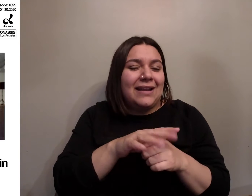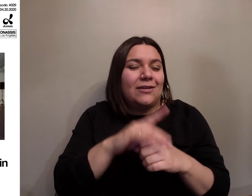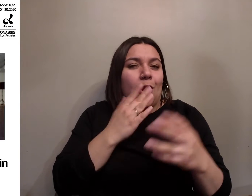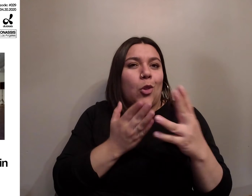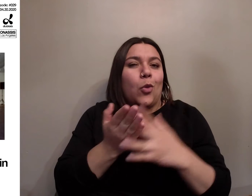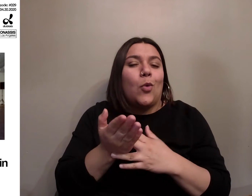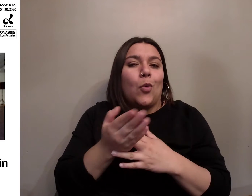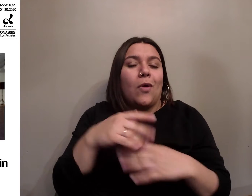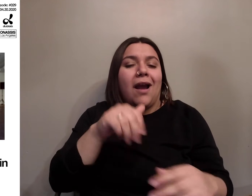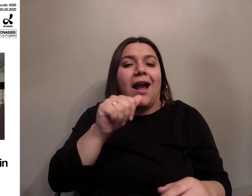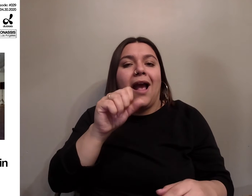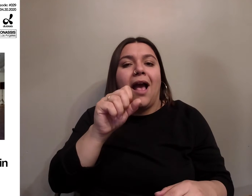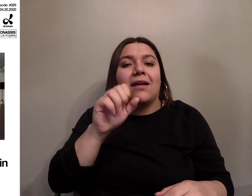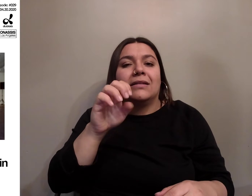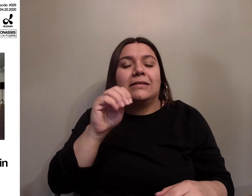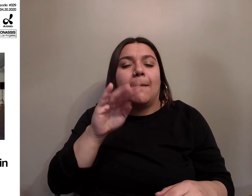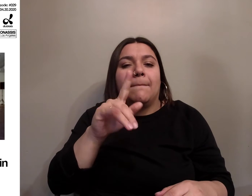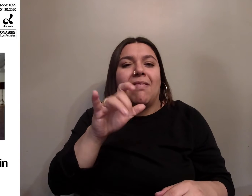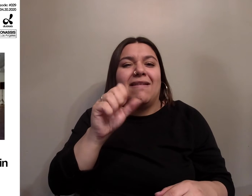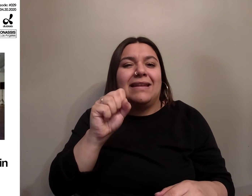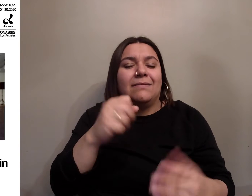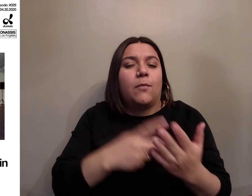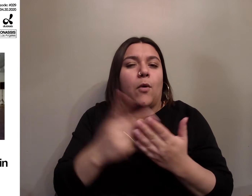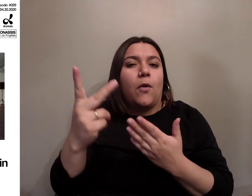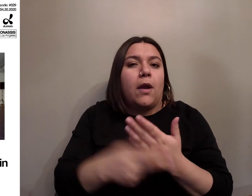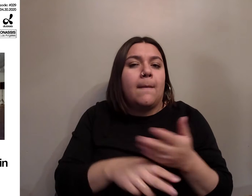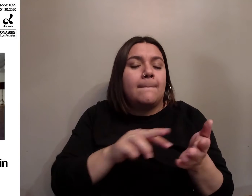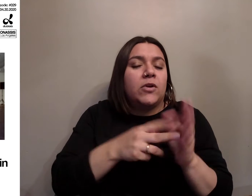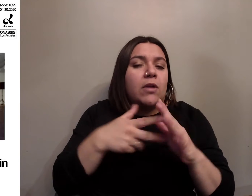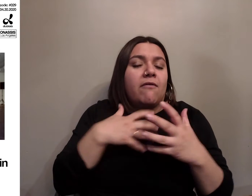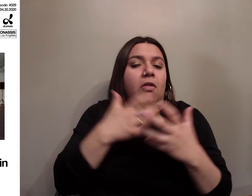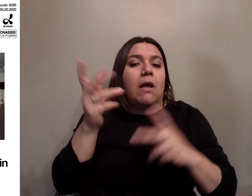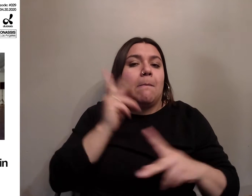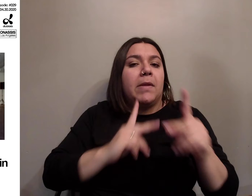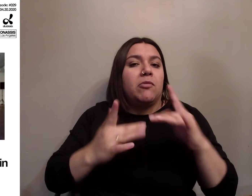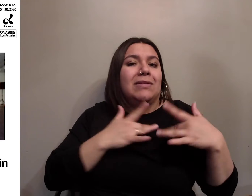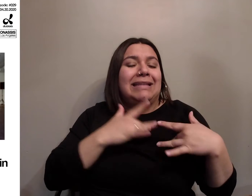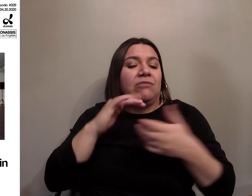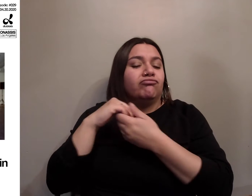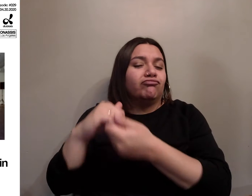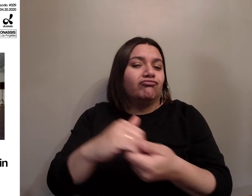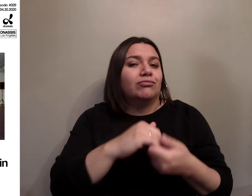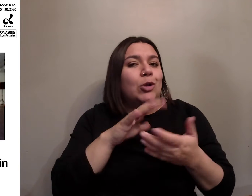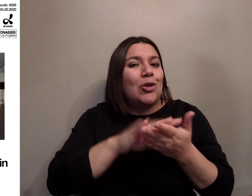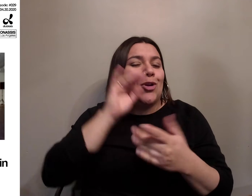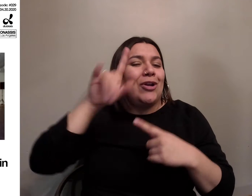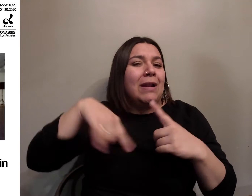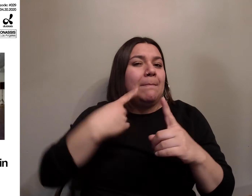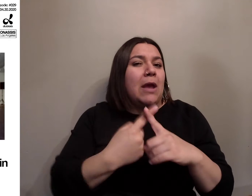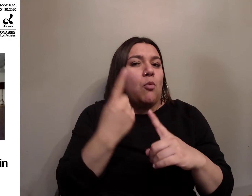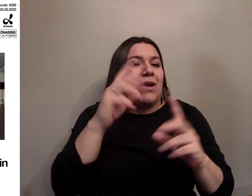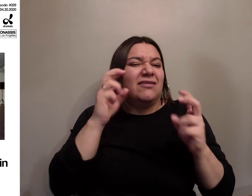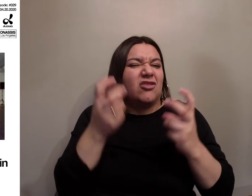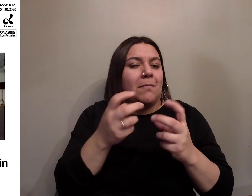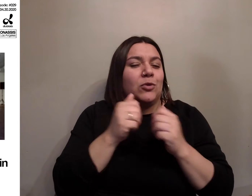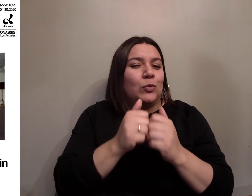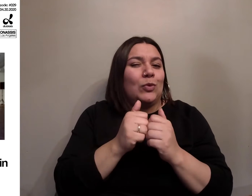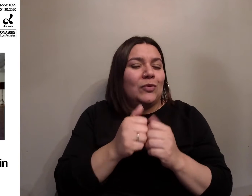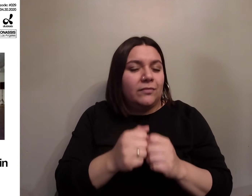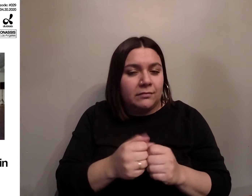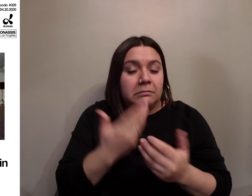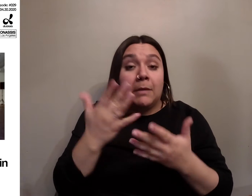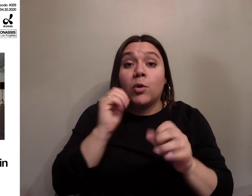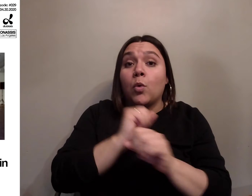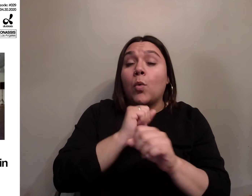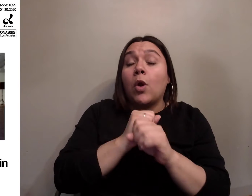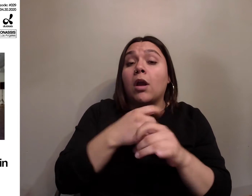particularly through our assemblies program. So there's lots of people coming together to learn about a specific topic together or